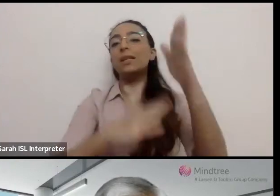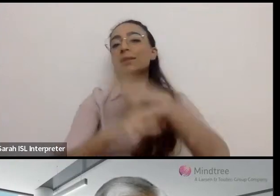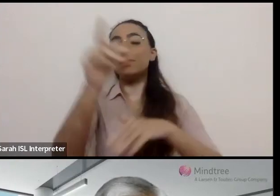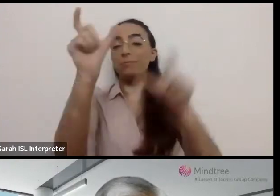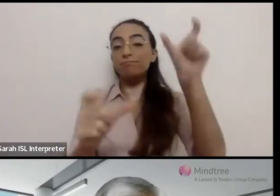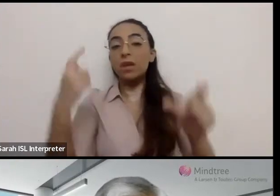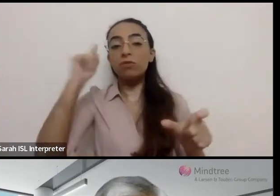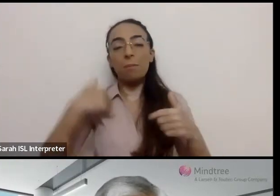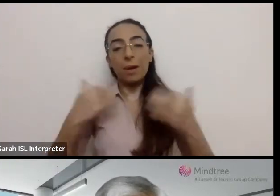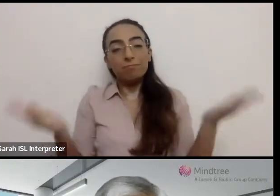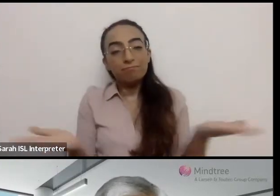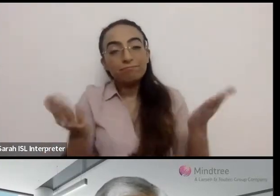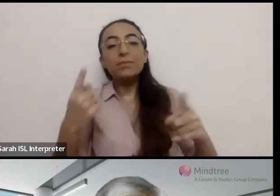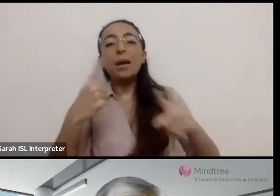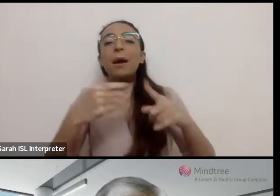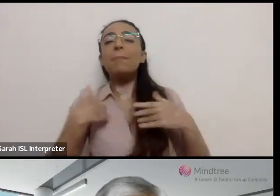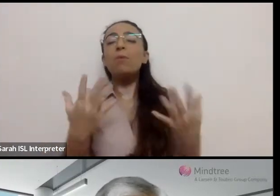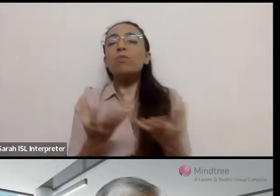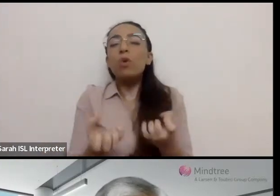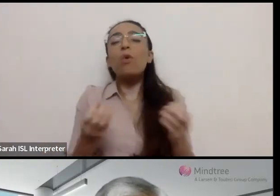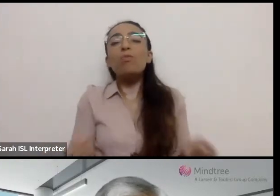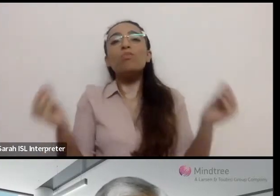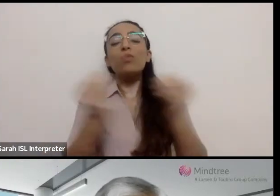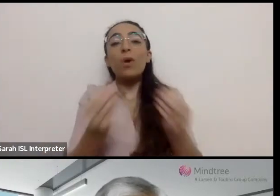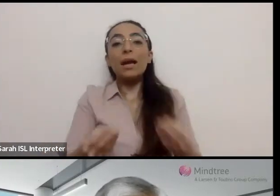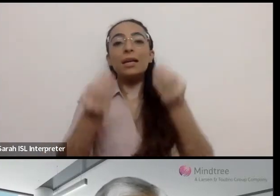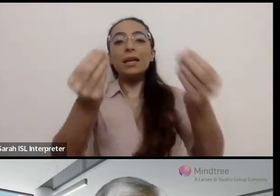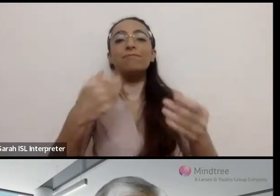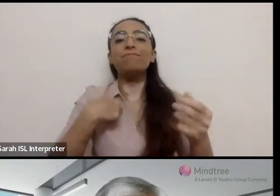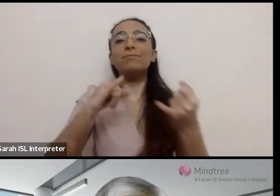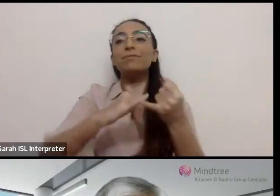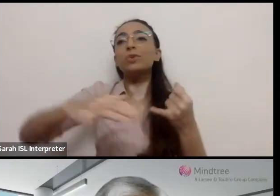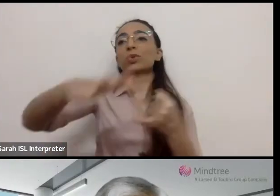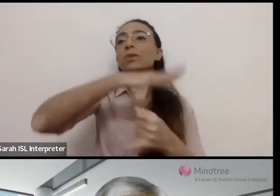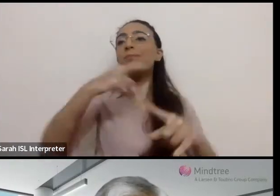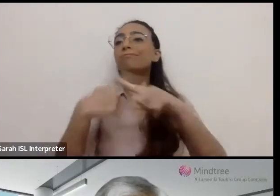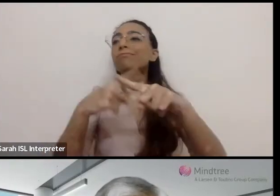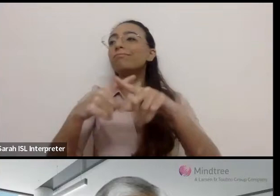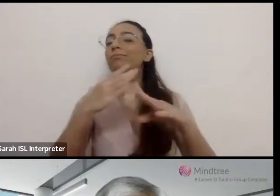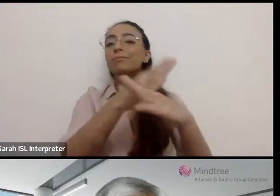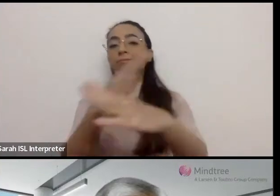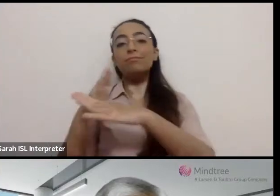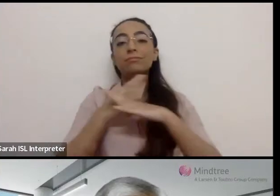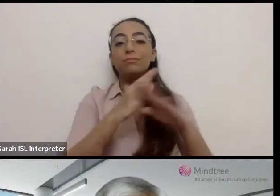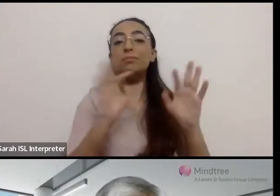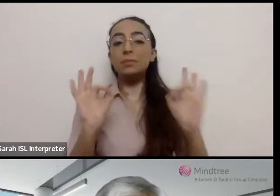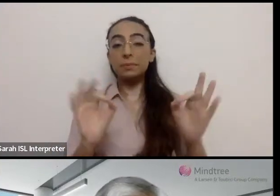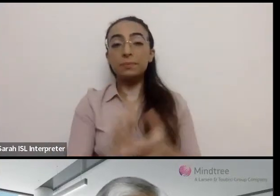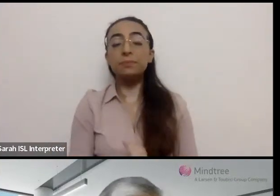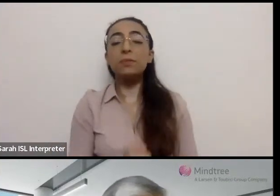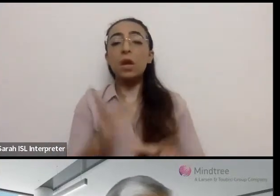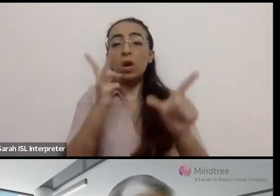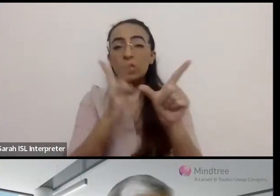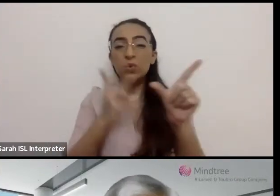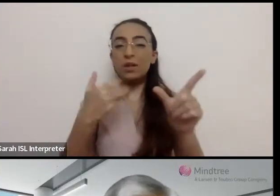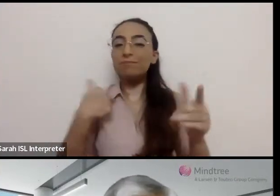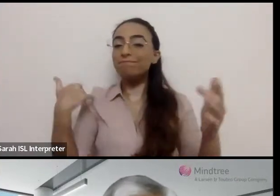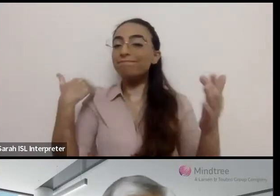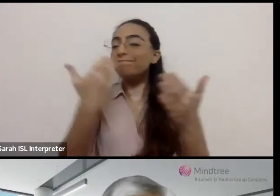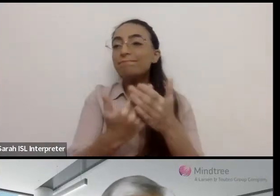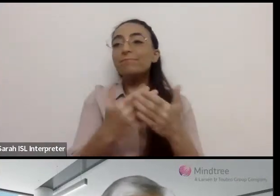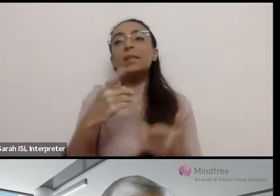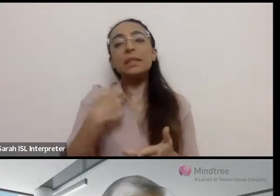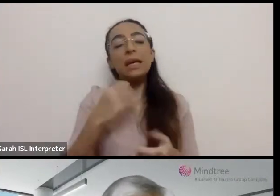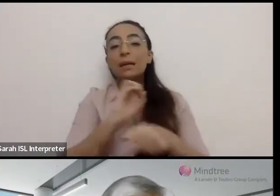and encourage others in our society. Friends, the last 2 years have witnessed all of us grappling with